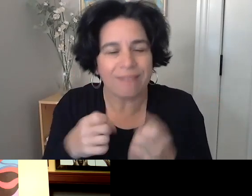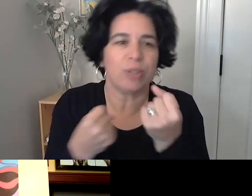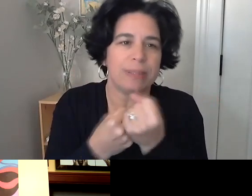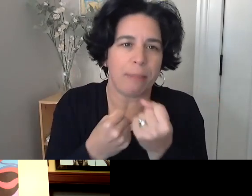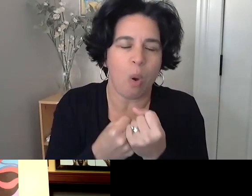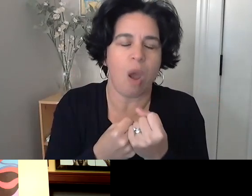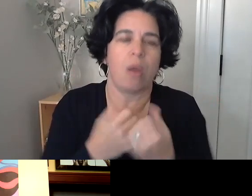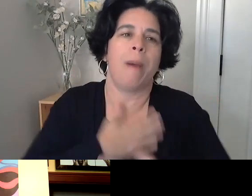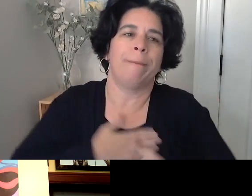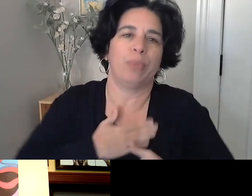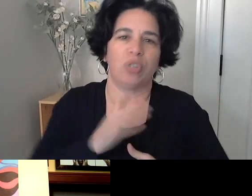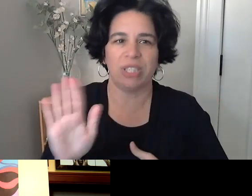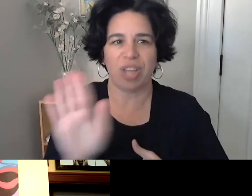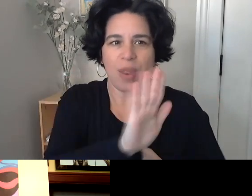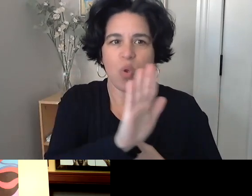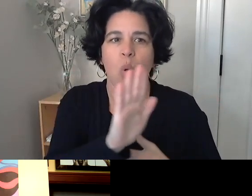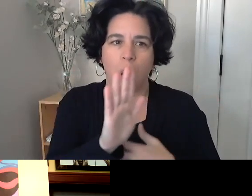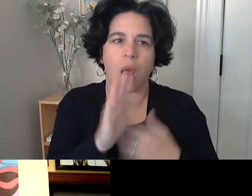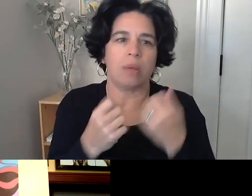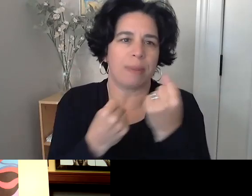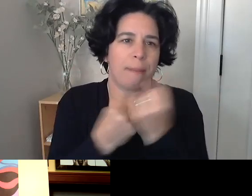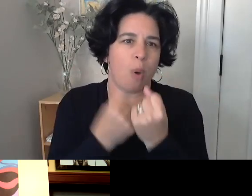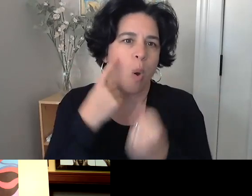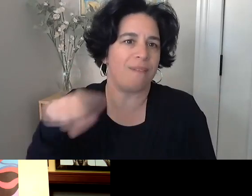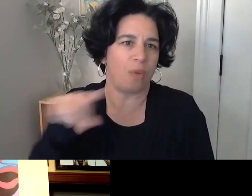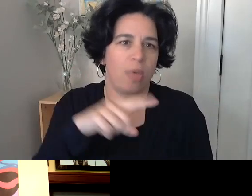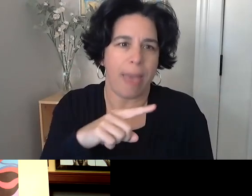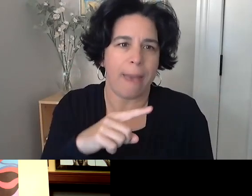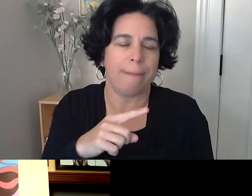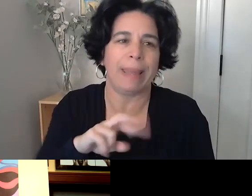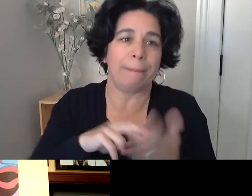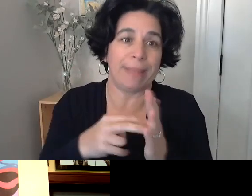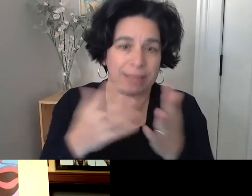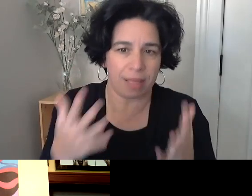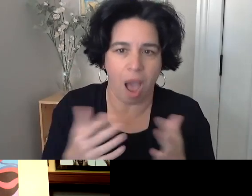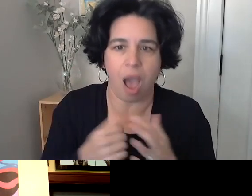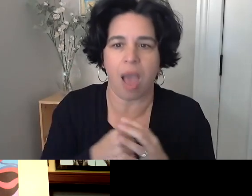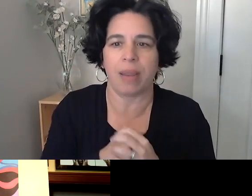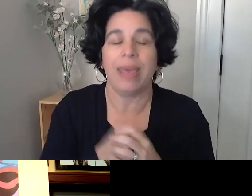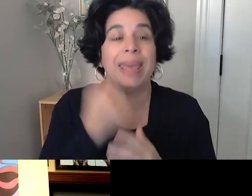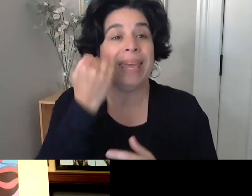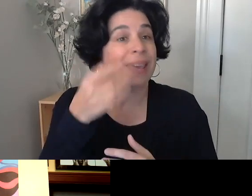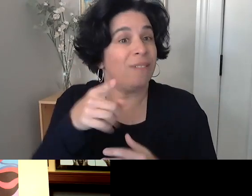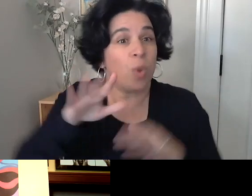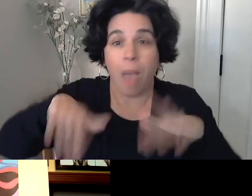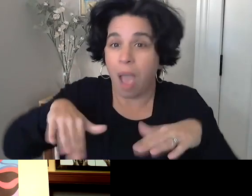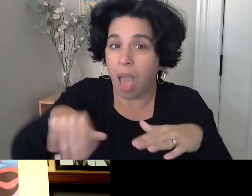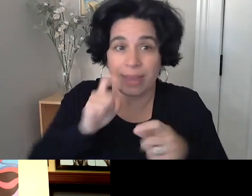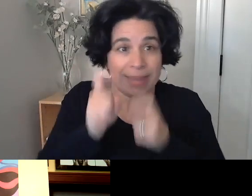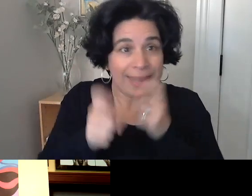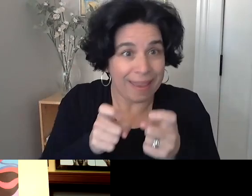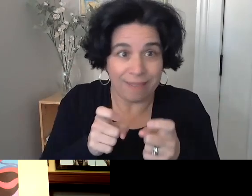fundraising efforts for our students to support our students. We appreciate your support for our students. It means a